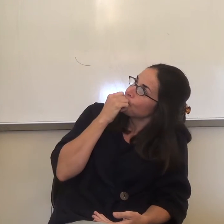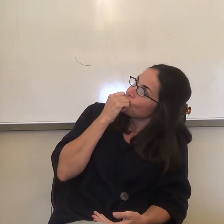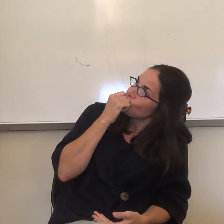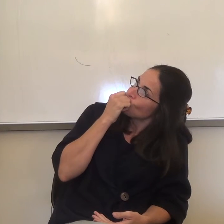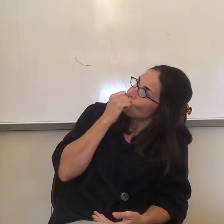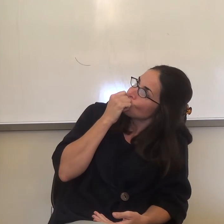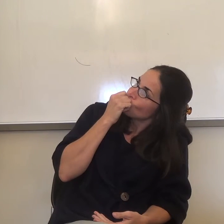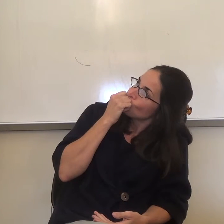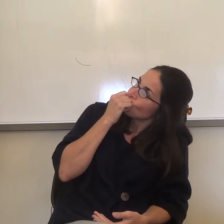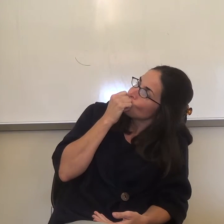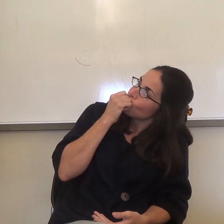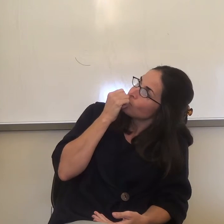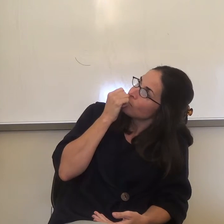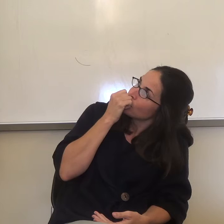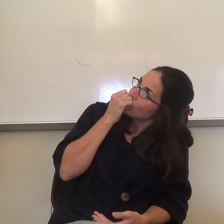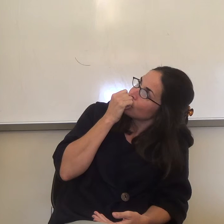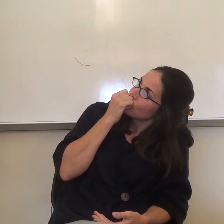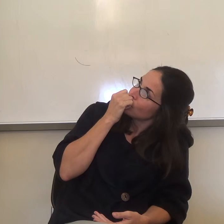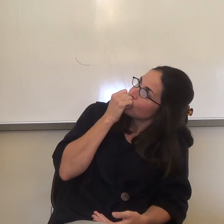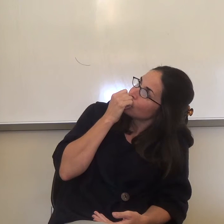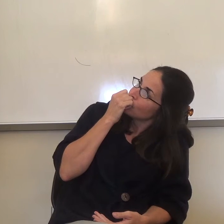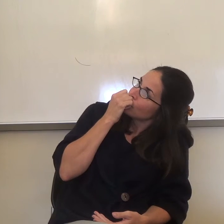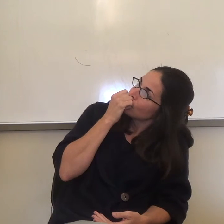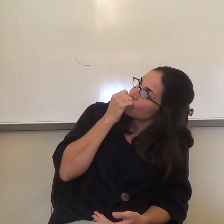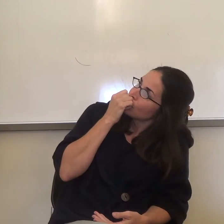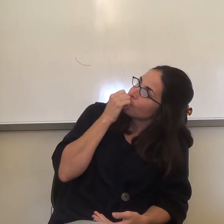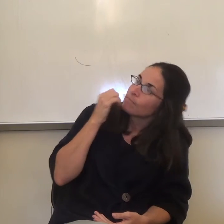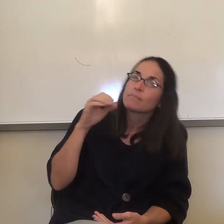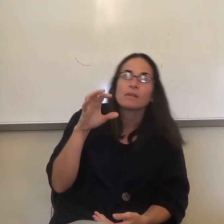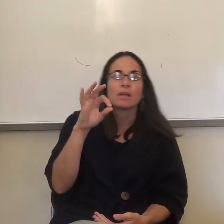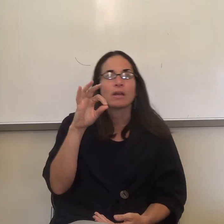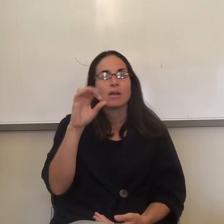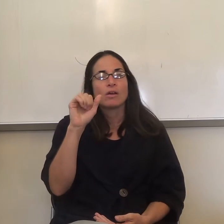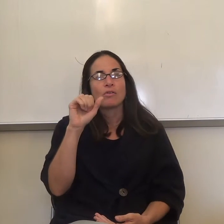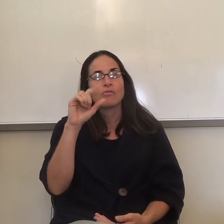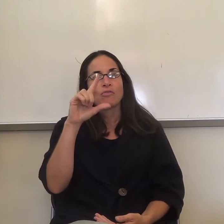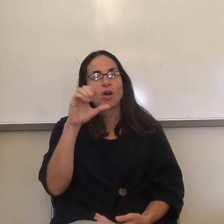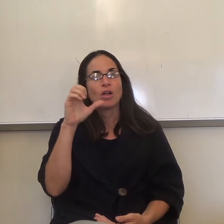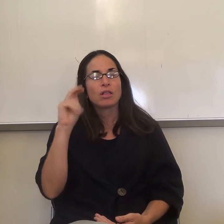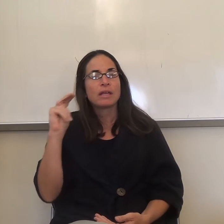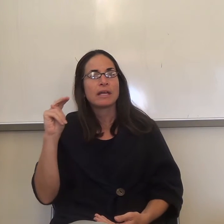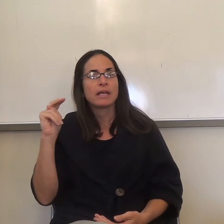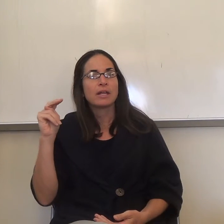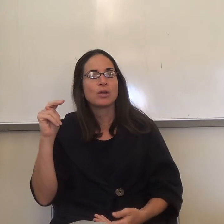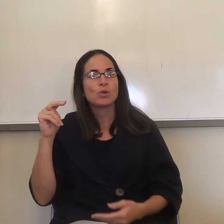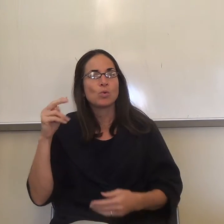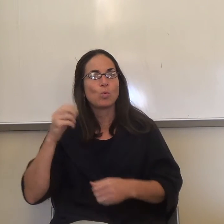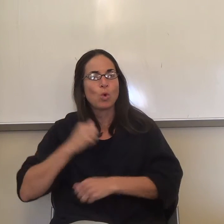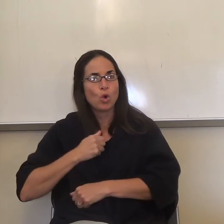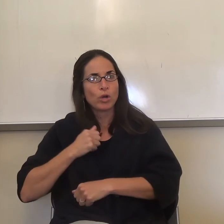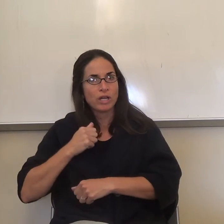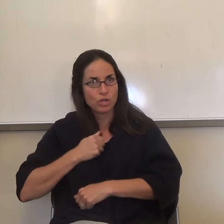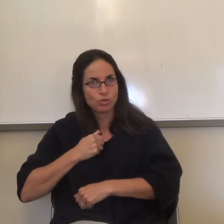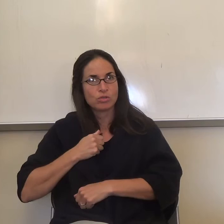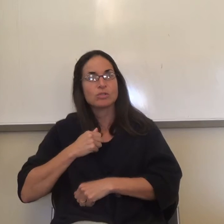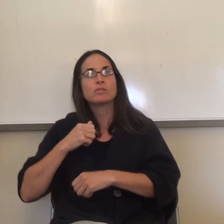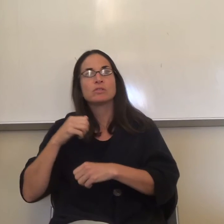Let's see here, the fallen To be their, warriors. Okay, so the yeah. enemies wouldn't take the body. Right, the soldiers were eaten,